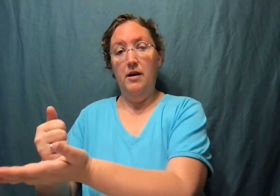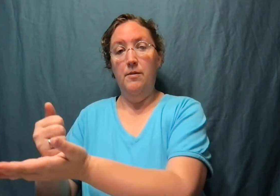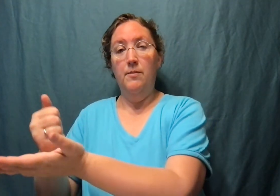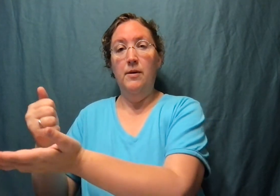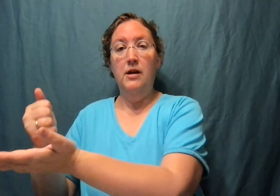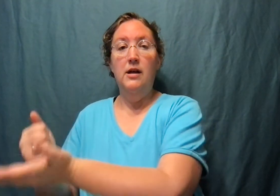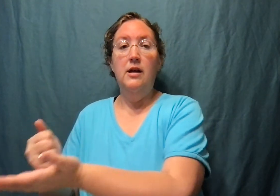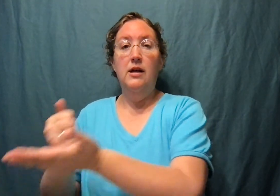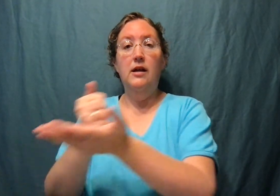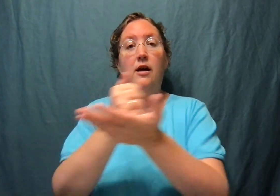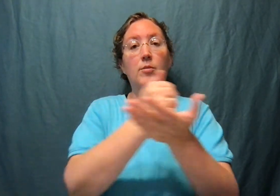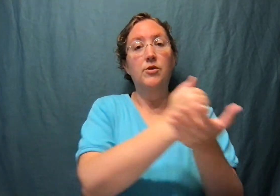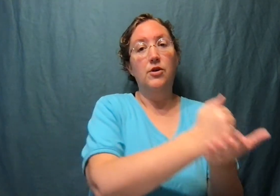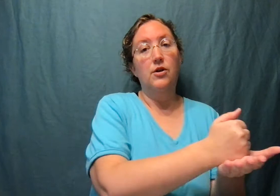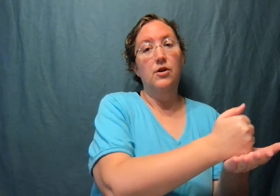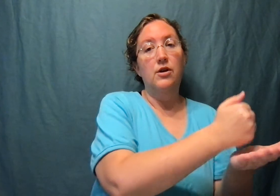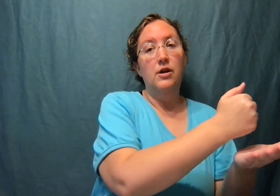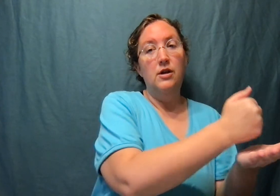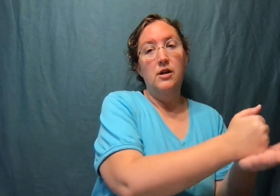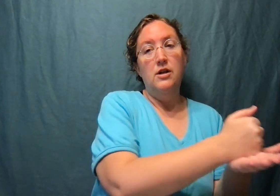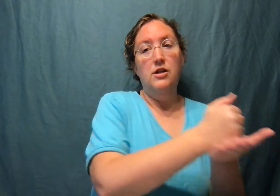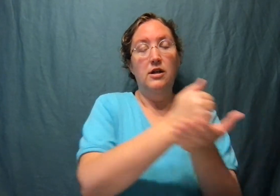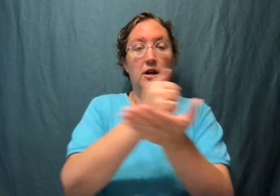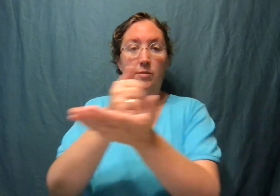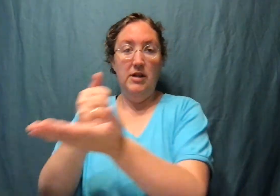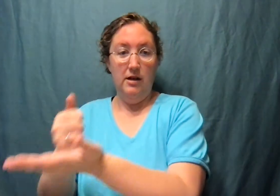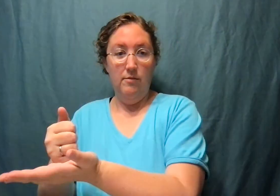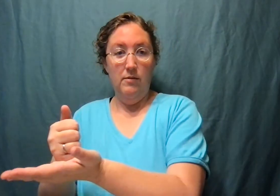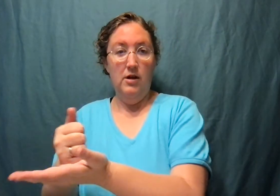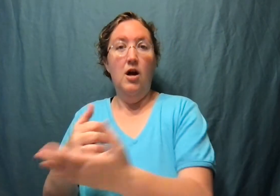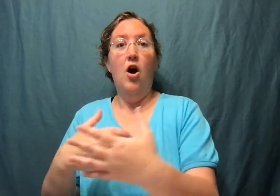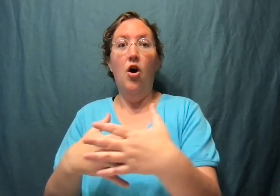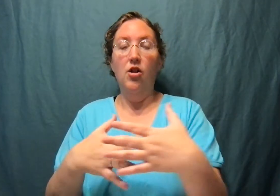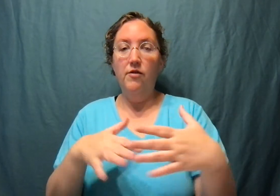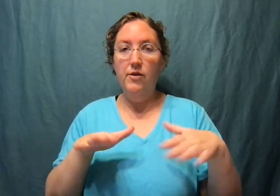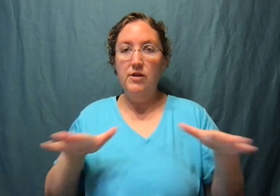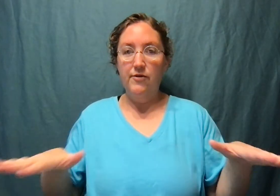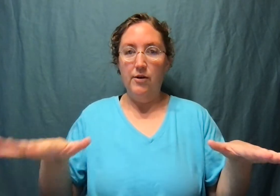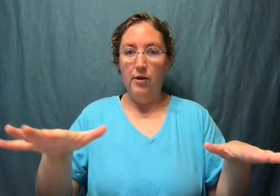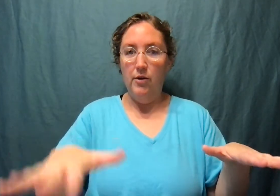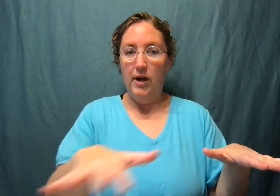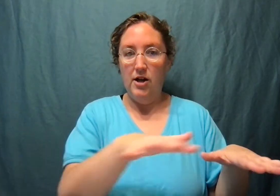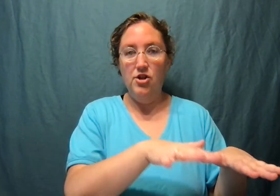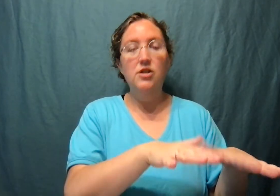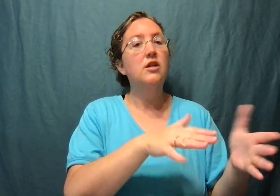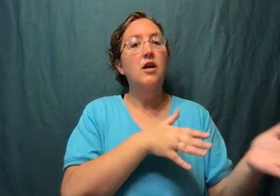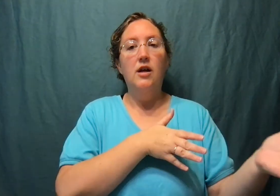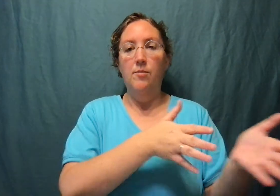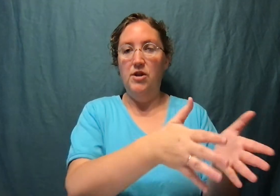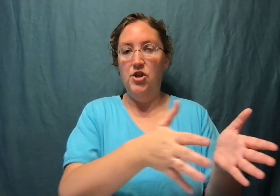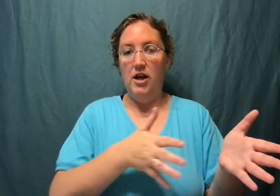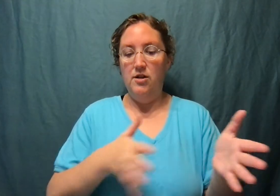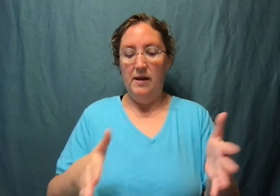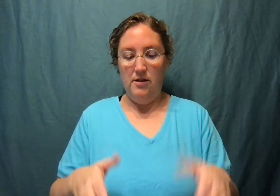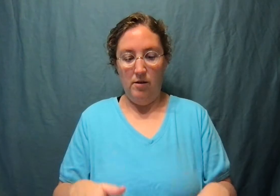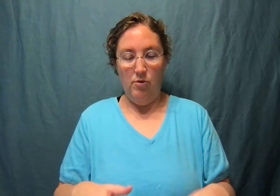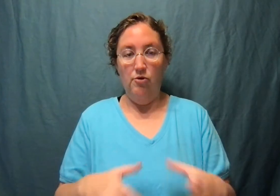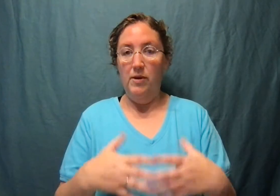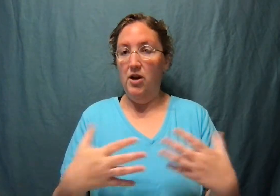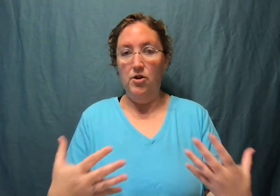him. He helps her. She helps him. All of those different locations can be changed based on movement. So you